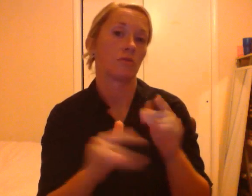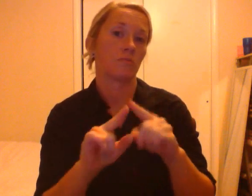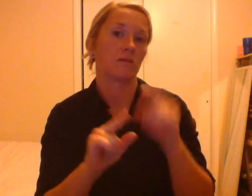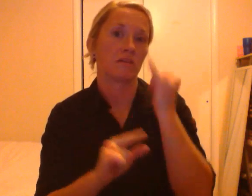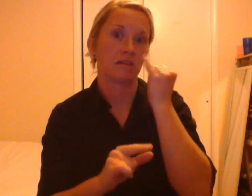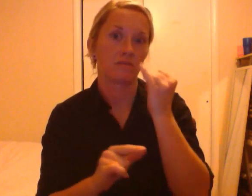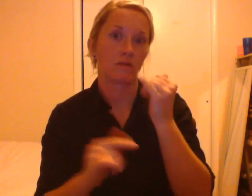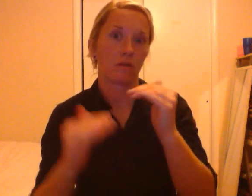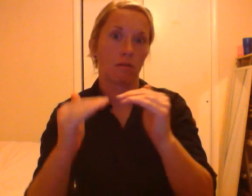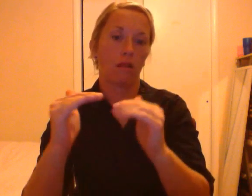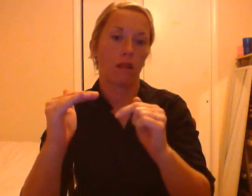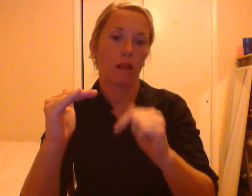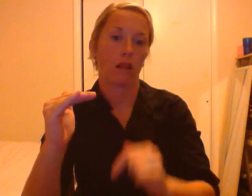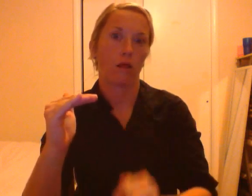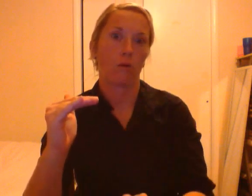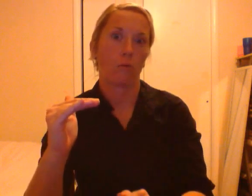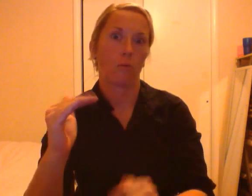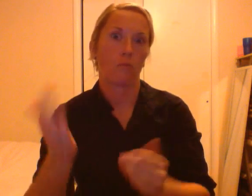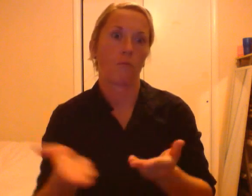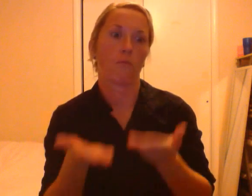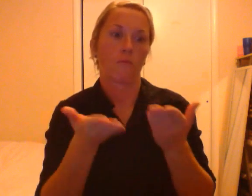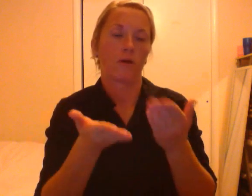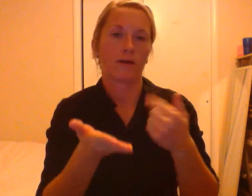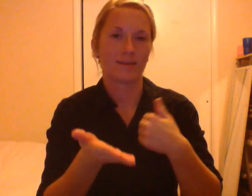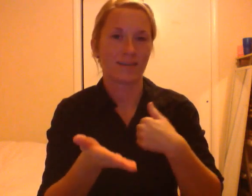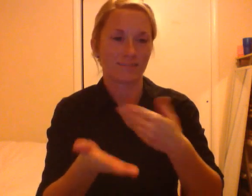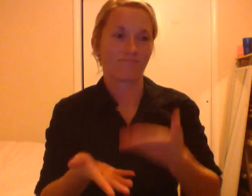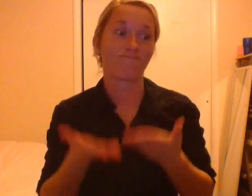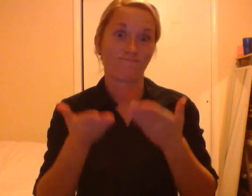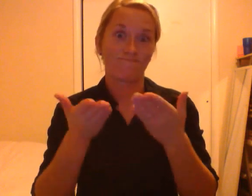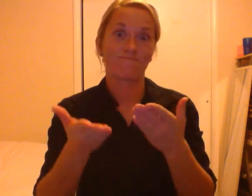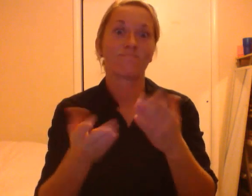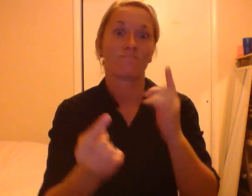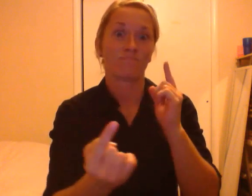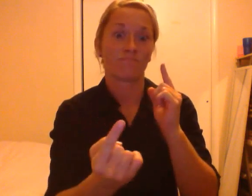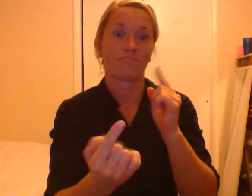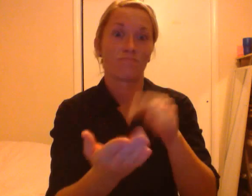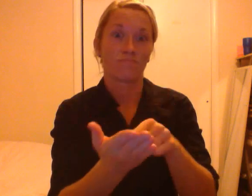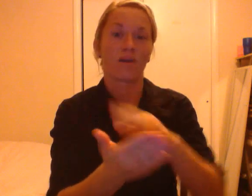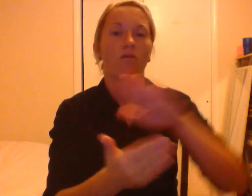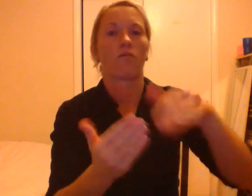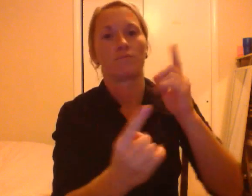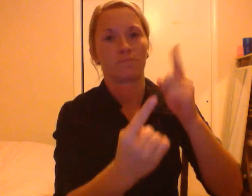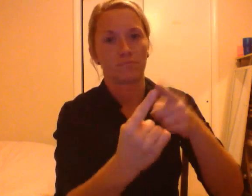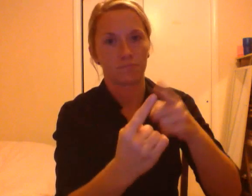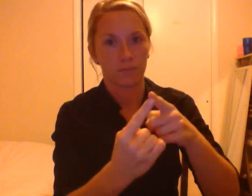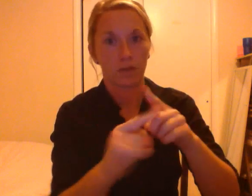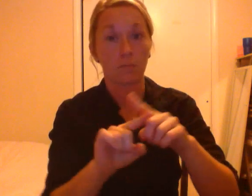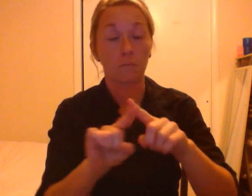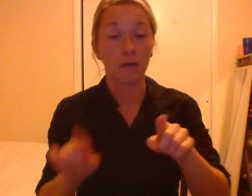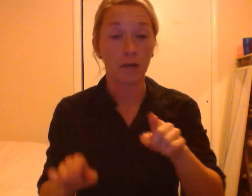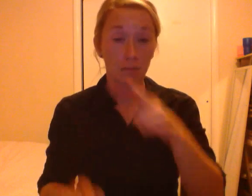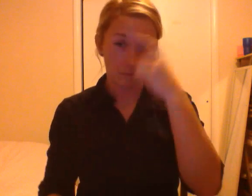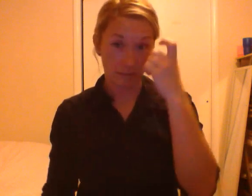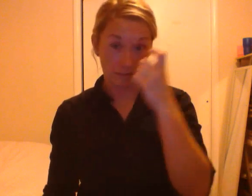pay all the points. Now, since you're transferring, your company might be interested in helping you out with the closing costs.